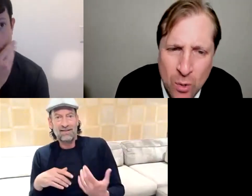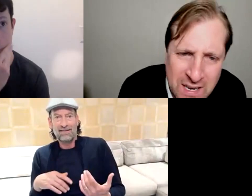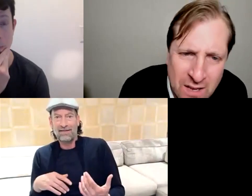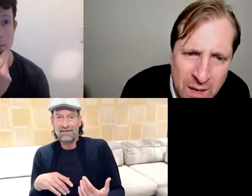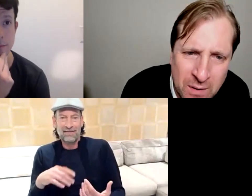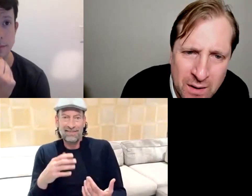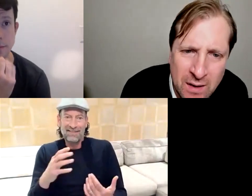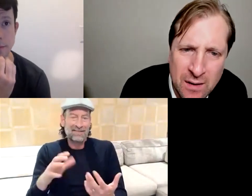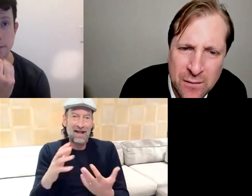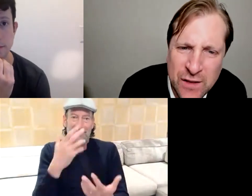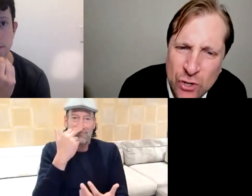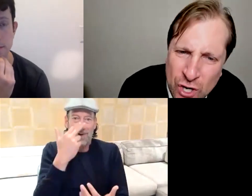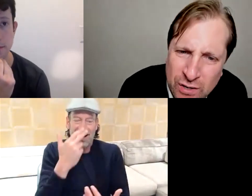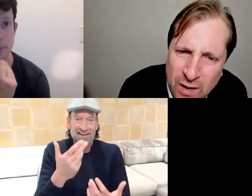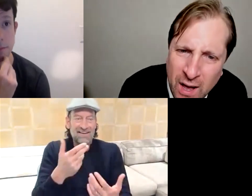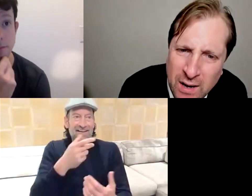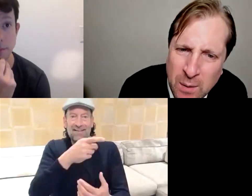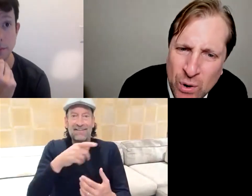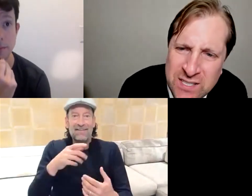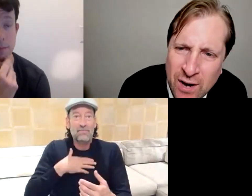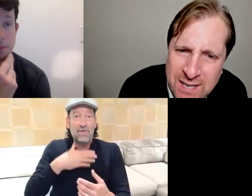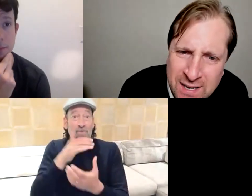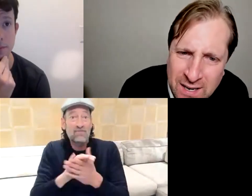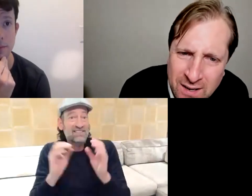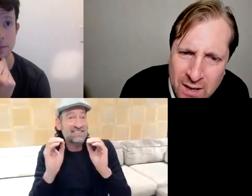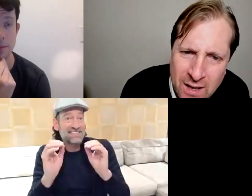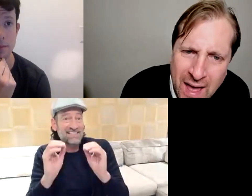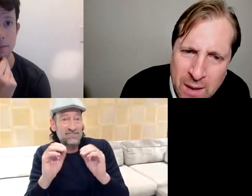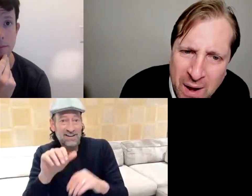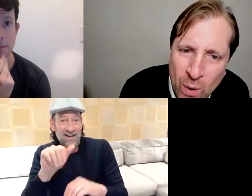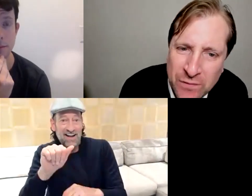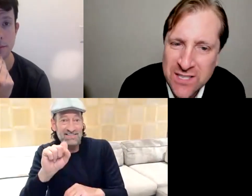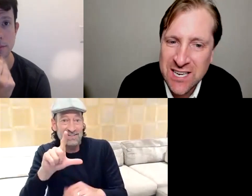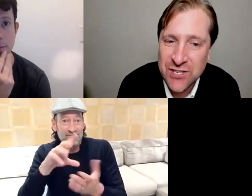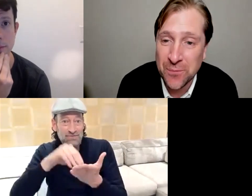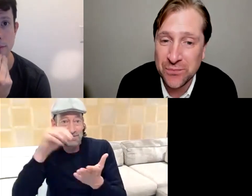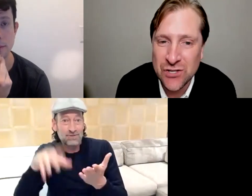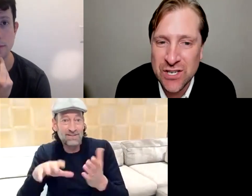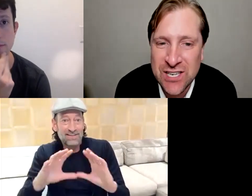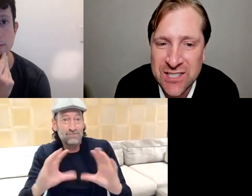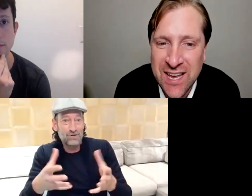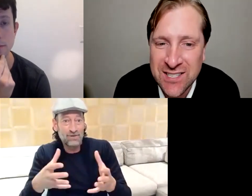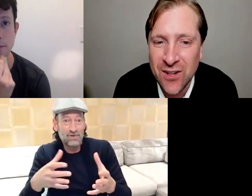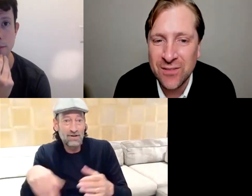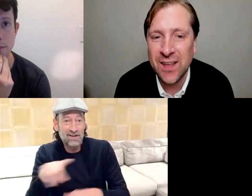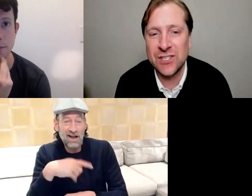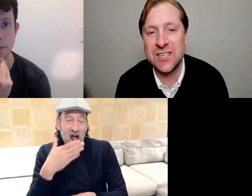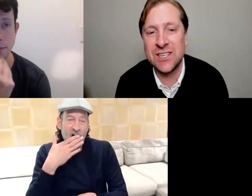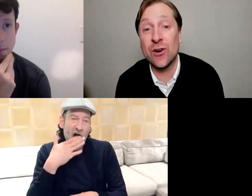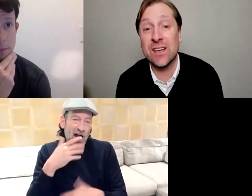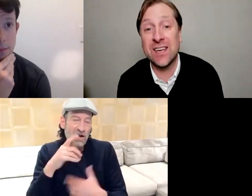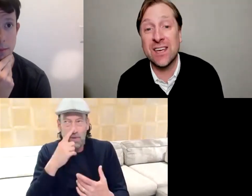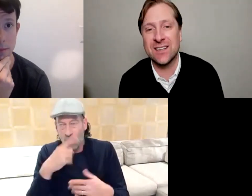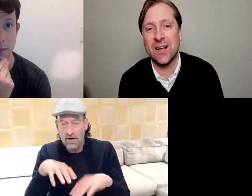made so many of them feel good and embrace their identity. And my wife is a teacher. She teaches ASL. She